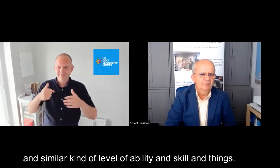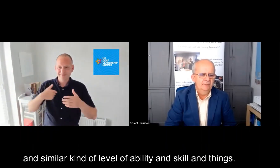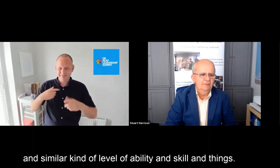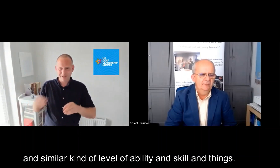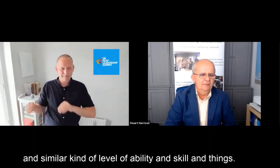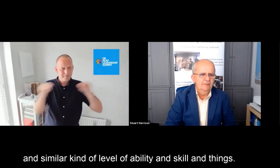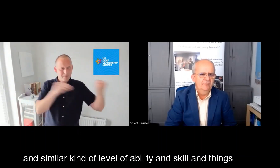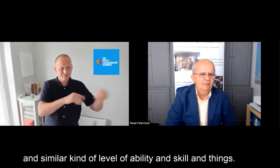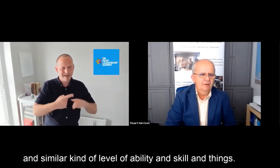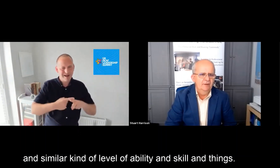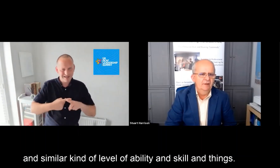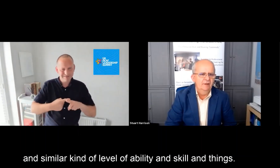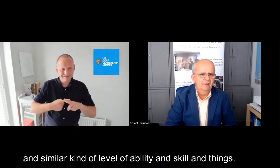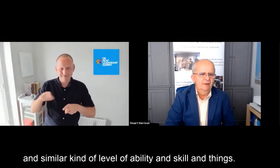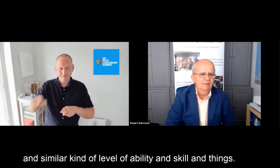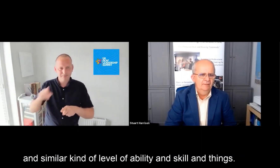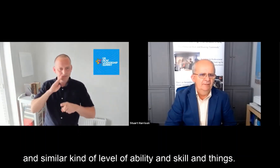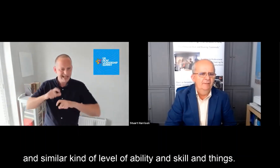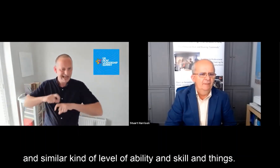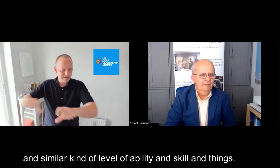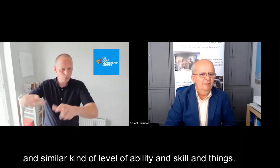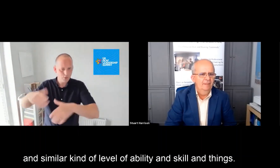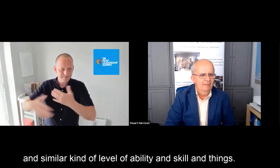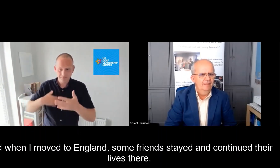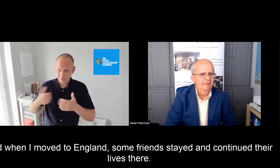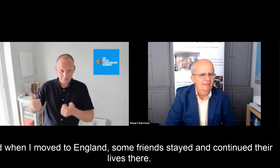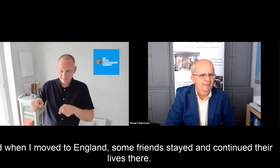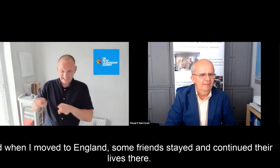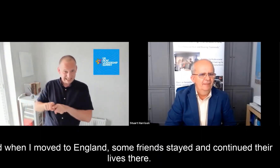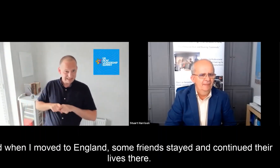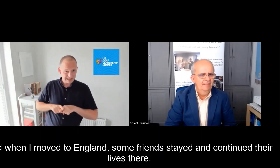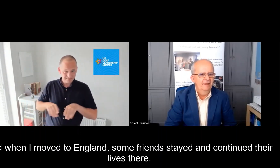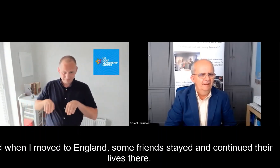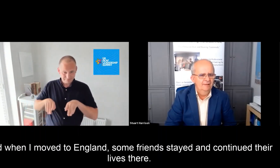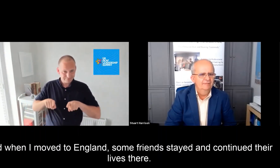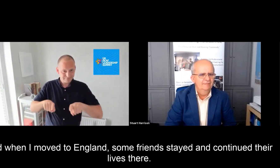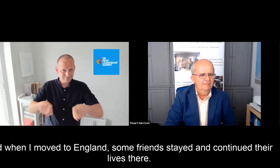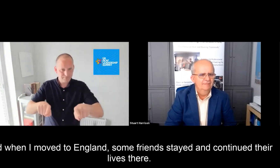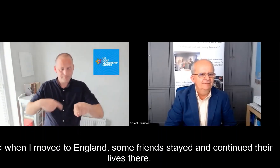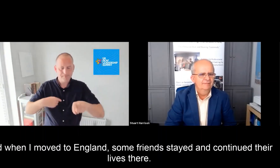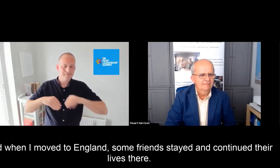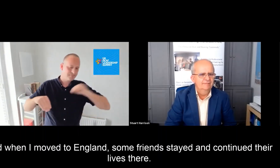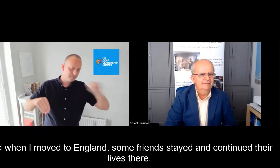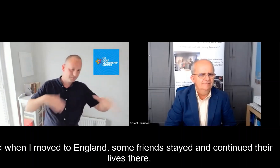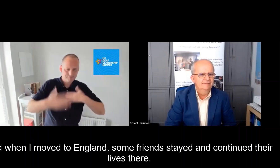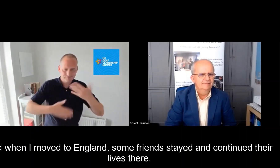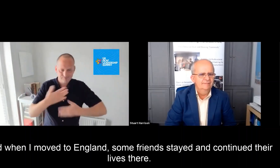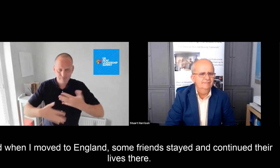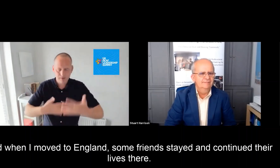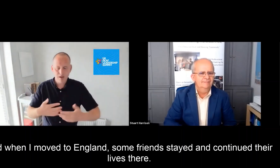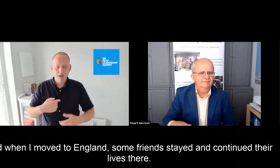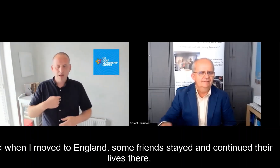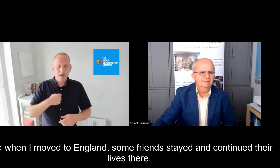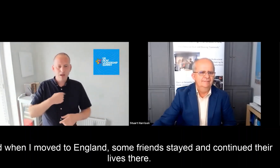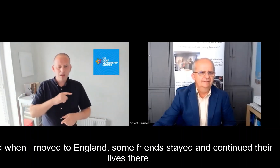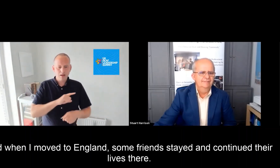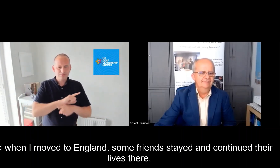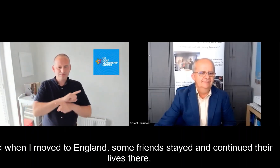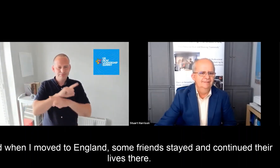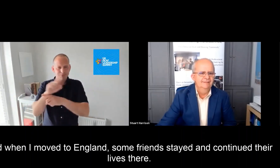level of ability and skill and things. And when I moved to England, some of those friends stayed in Belgium and